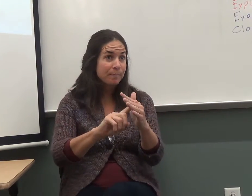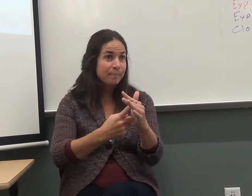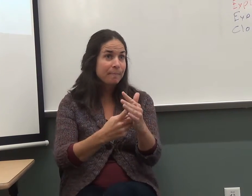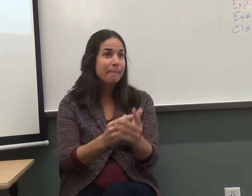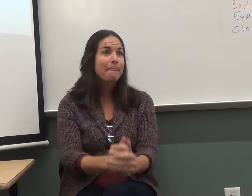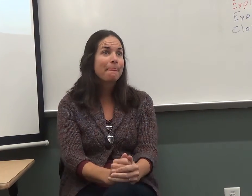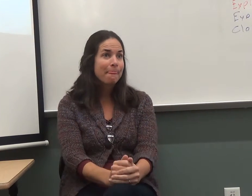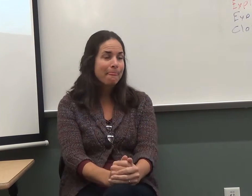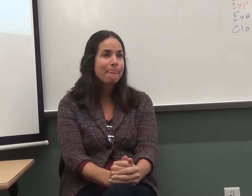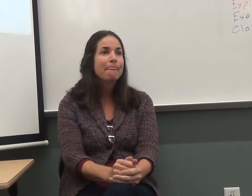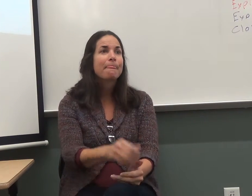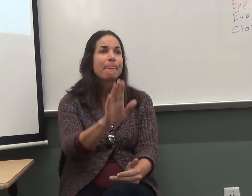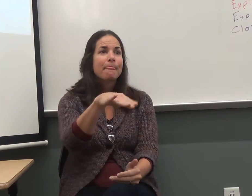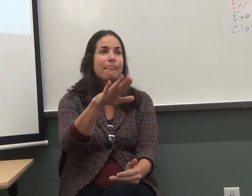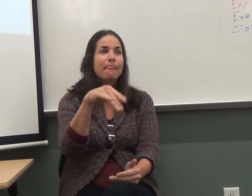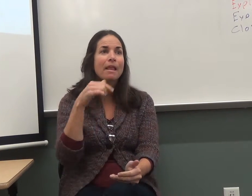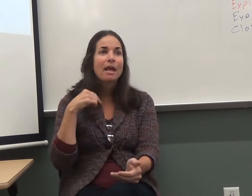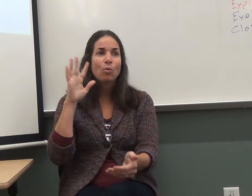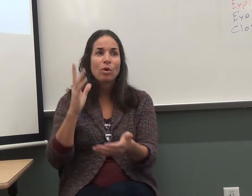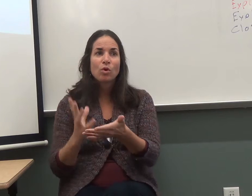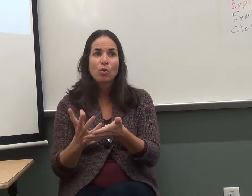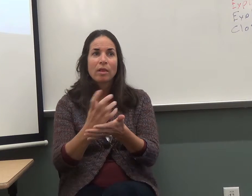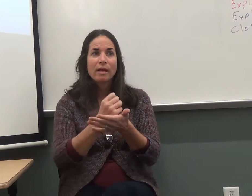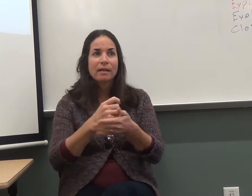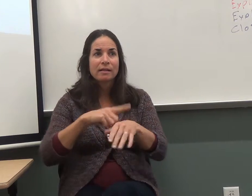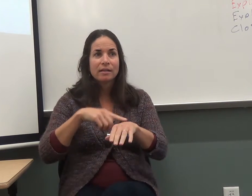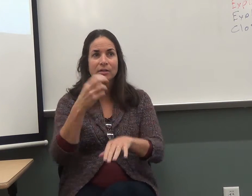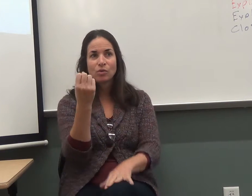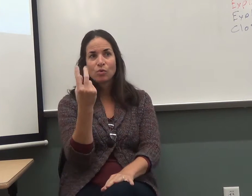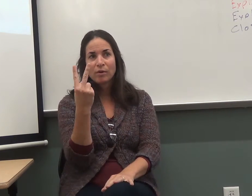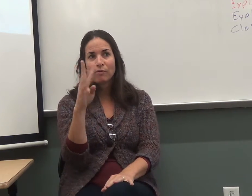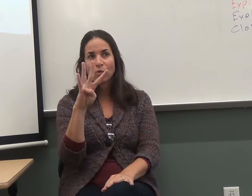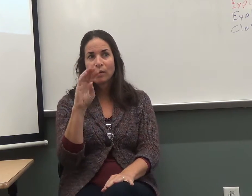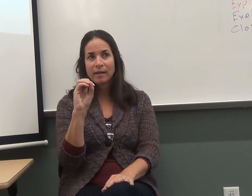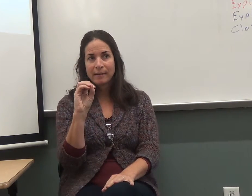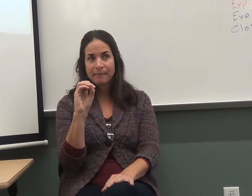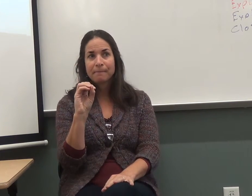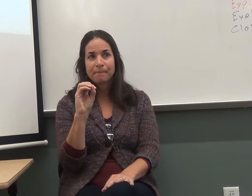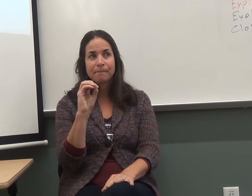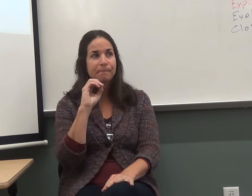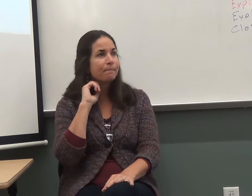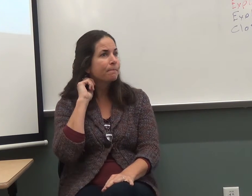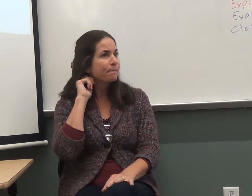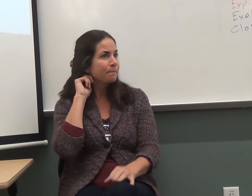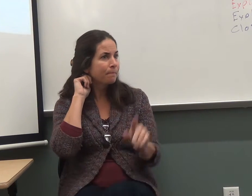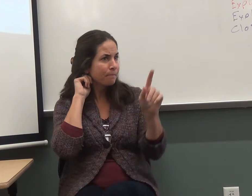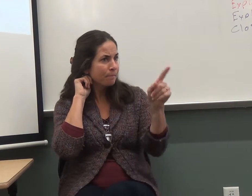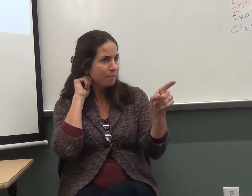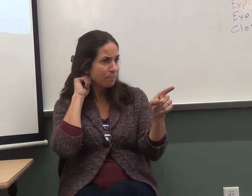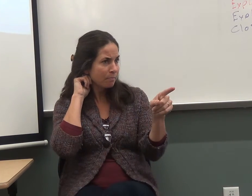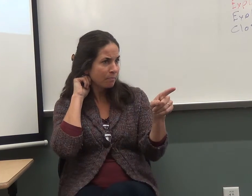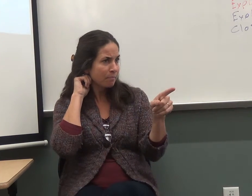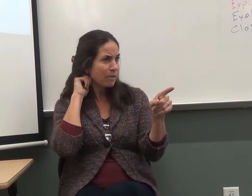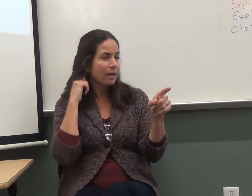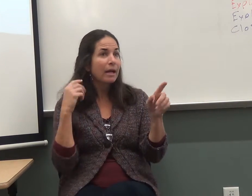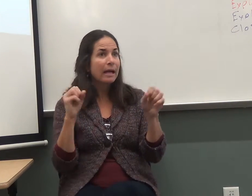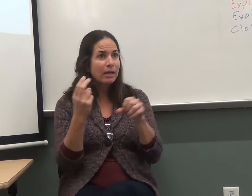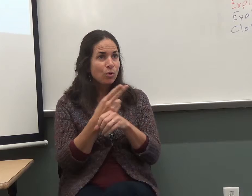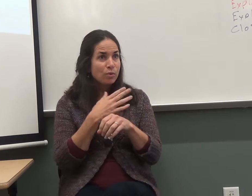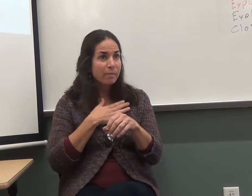So I will collect it at 12:40 though, So okay? can I use the same, Yes, Jenny. You may use the same sentence if